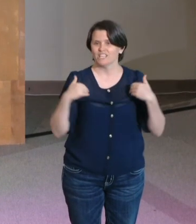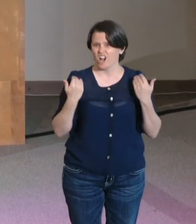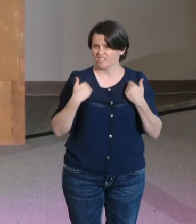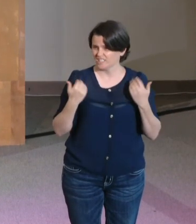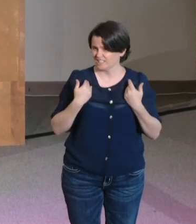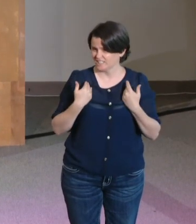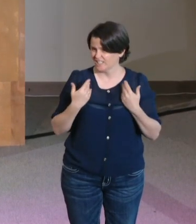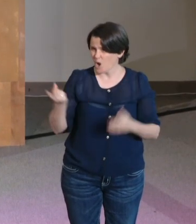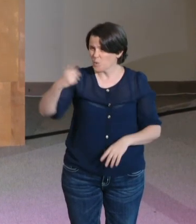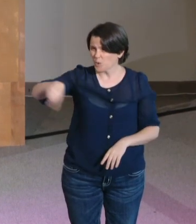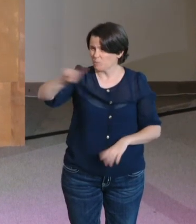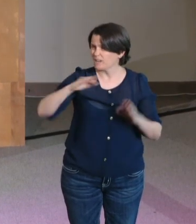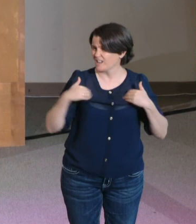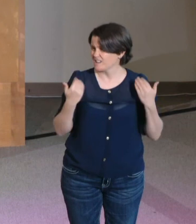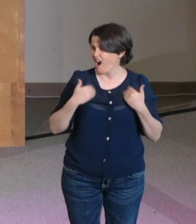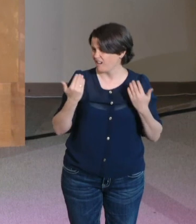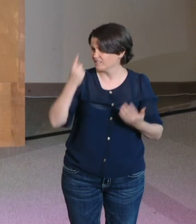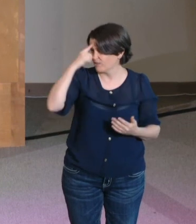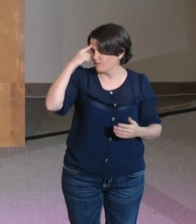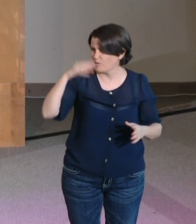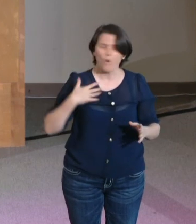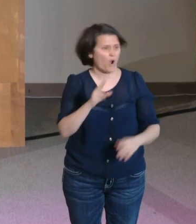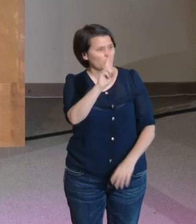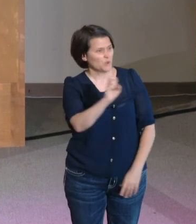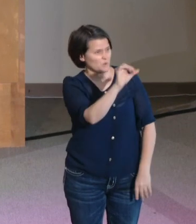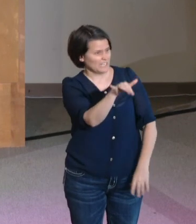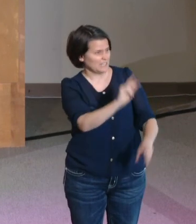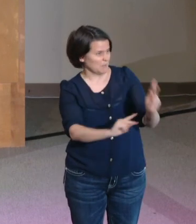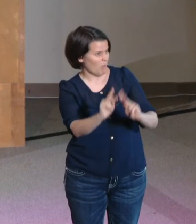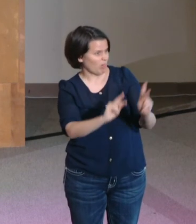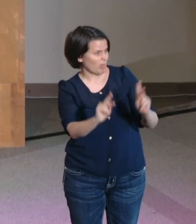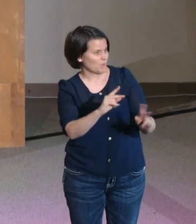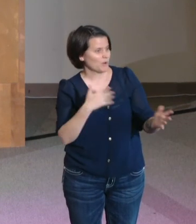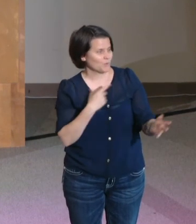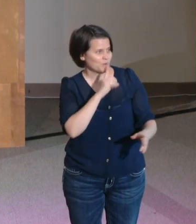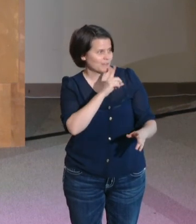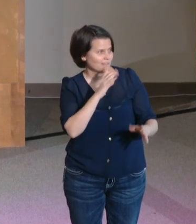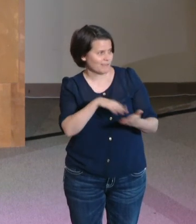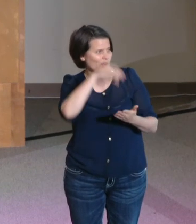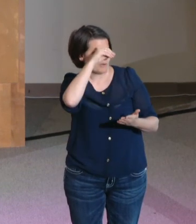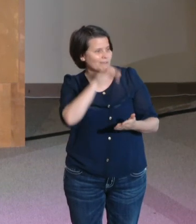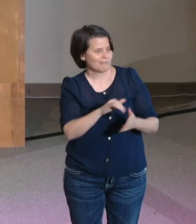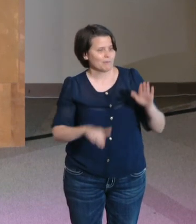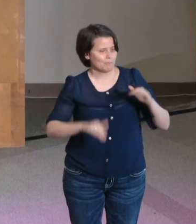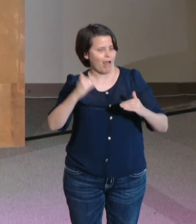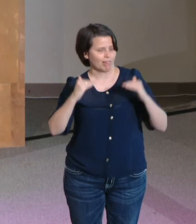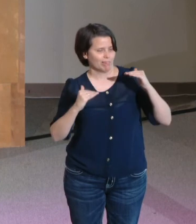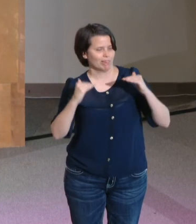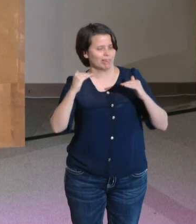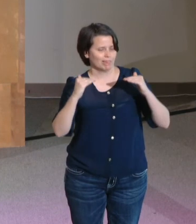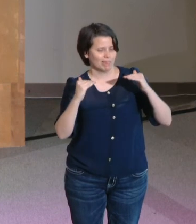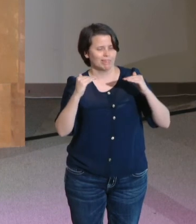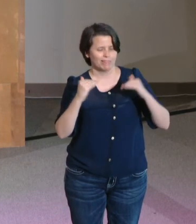we're pretty young for Unity, folks, and I think that we're really learning how to do that balance so nicely. So